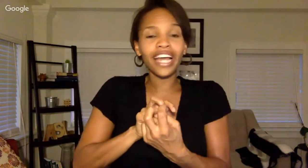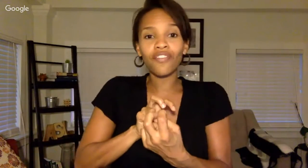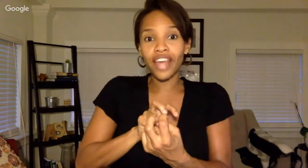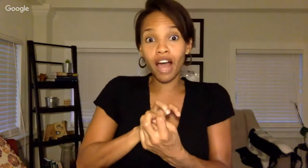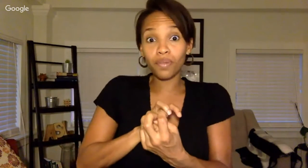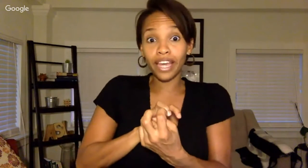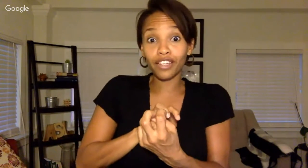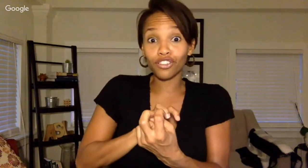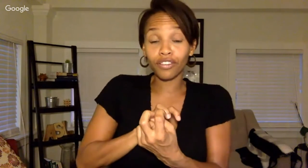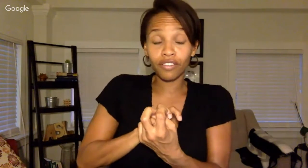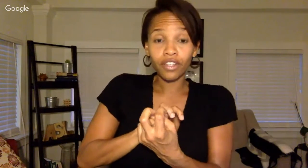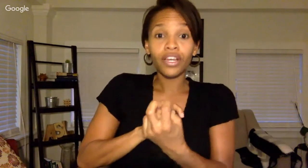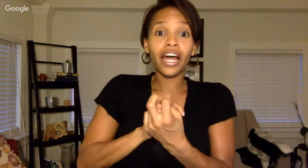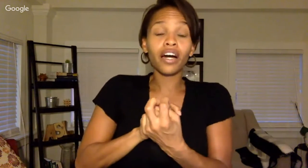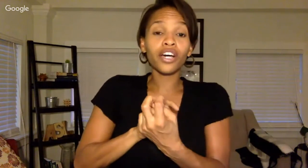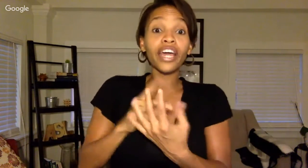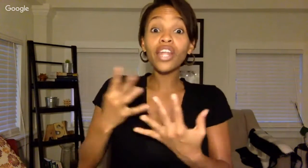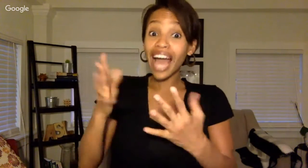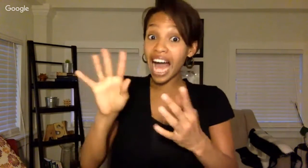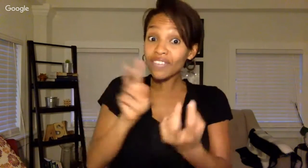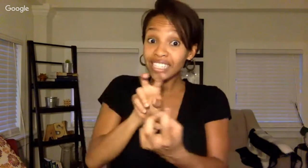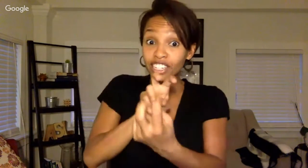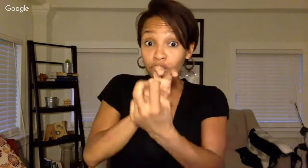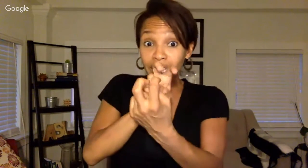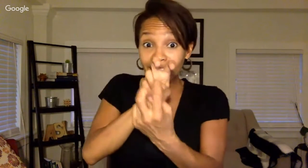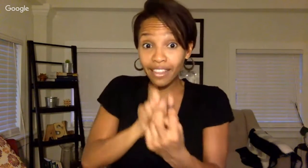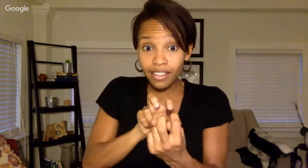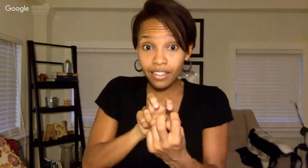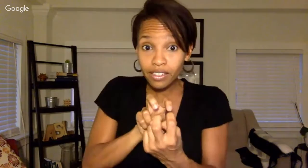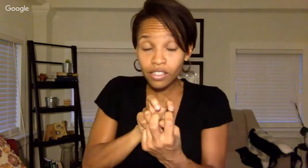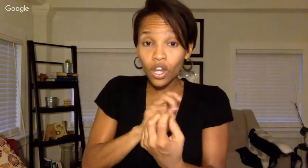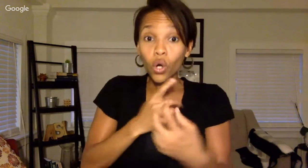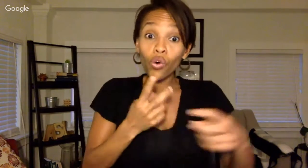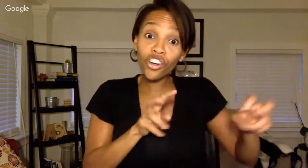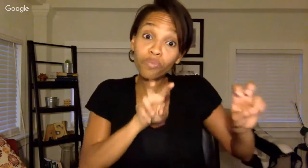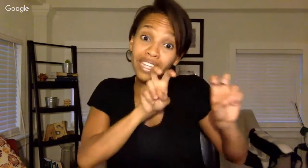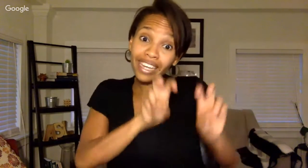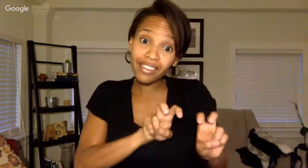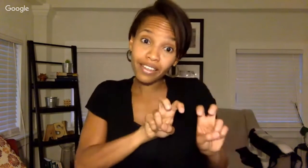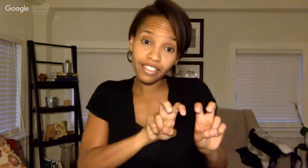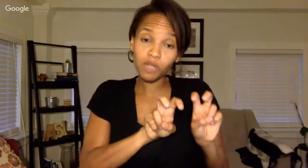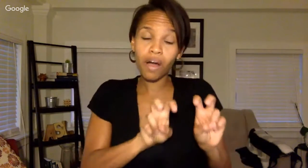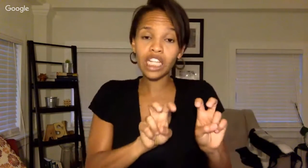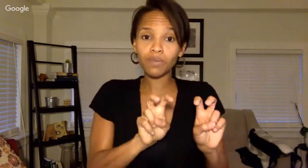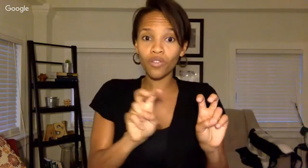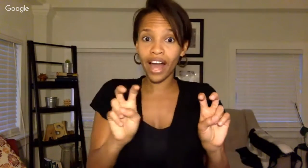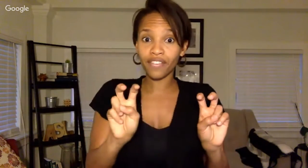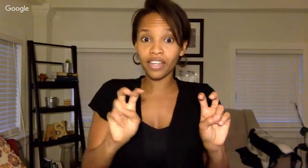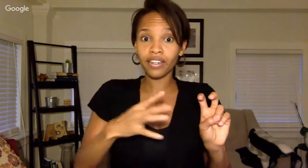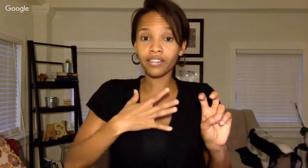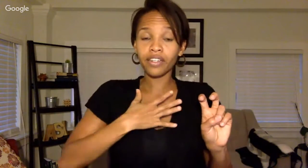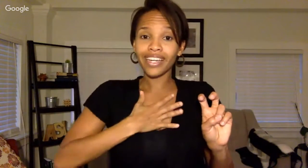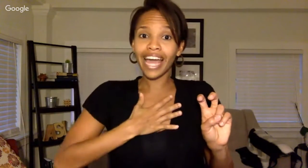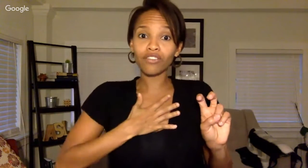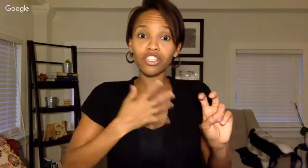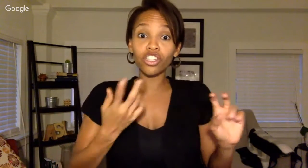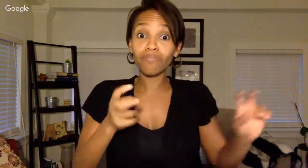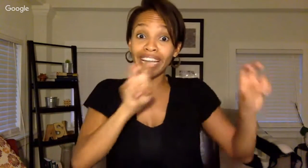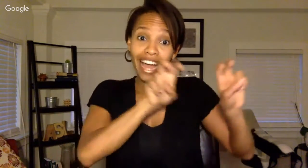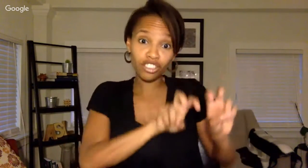the application. And have a seat could be like this, or it could be like this. It's possible that the counselor might actually sit